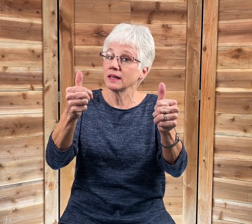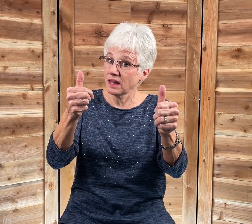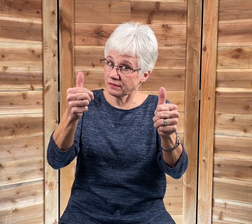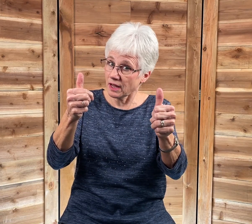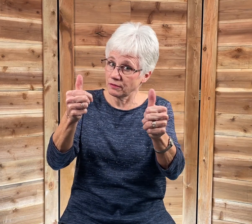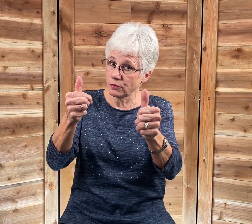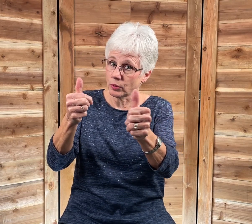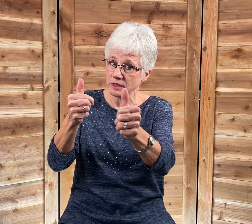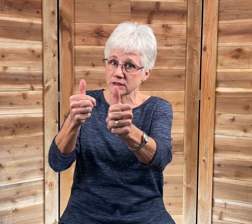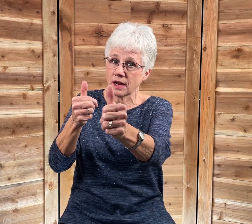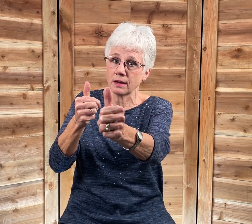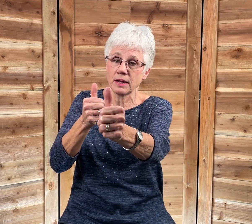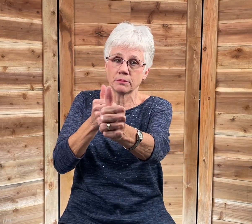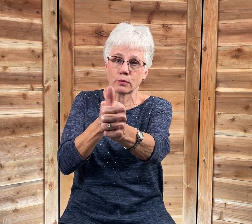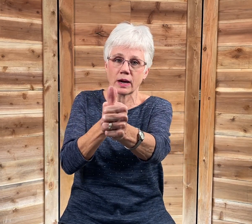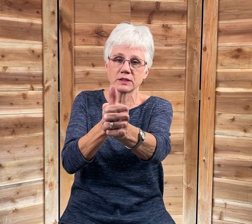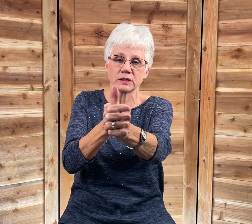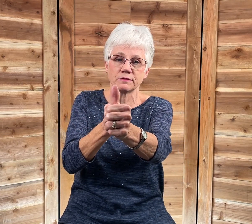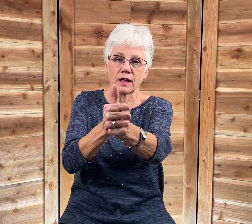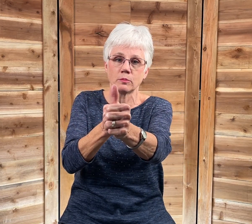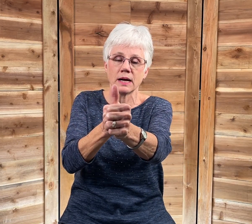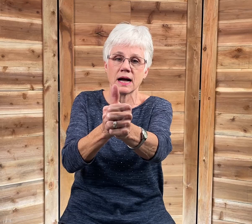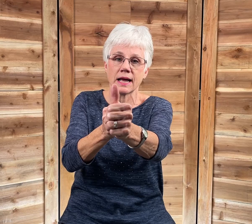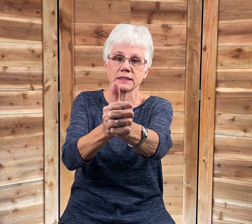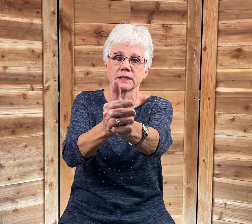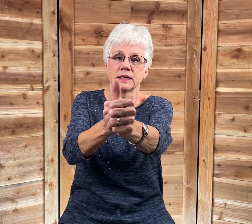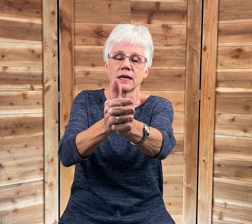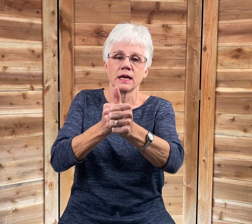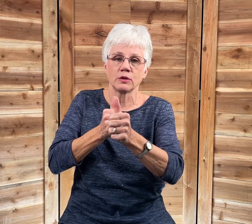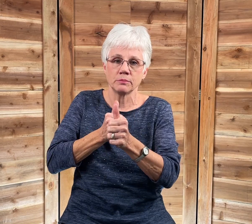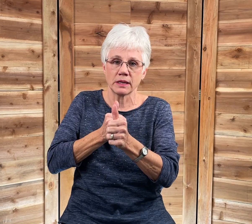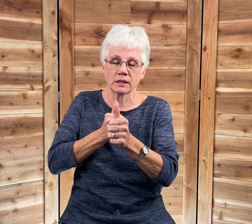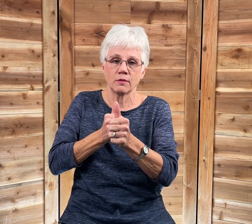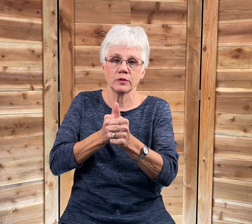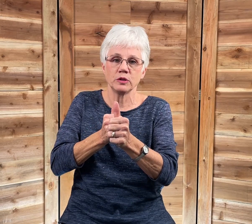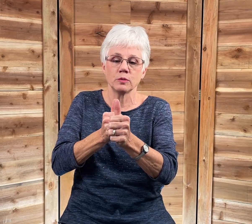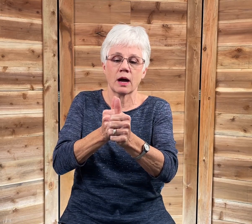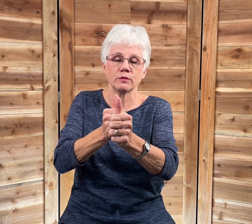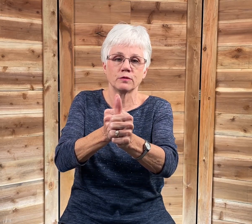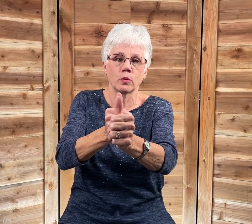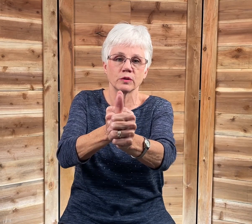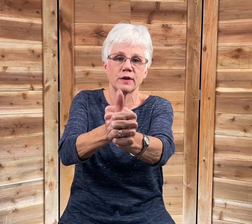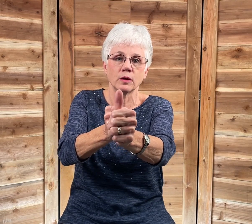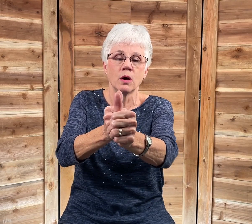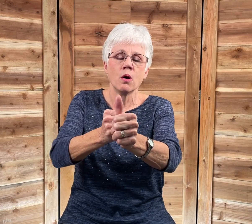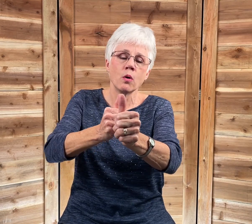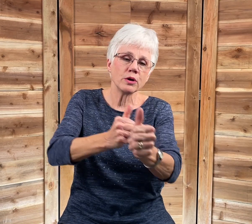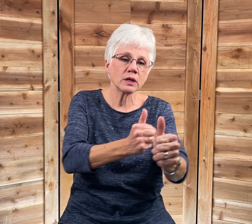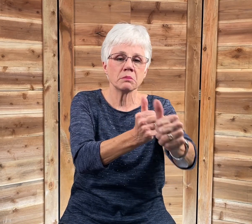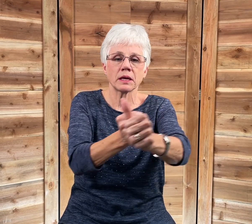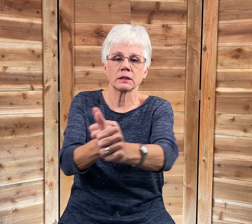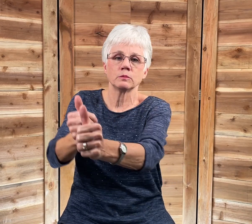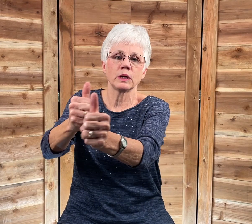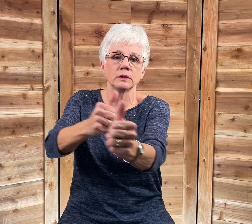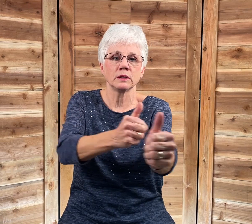put my left hand forward this time, and my right's going to follow behind. You can make it come from you out forward, follow, or you